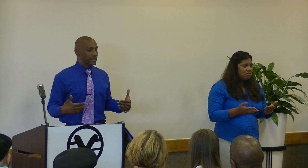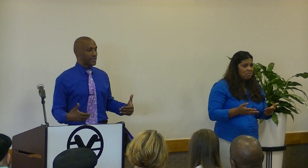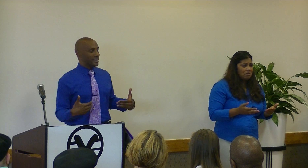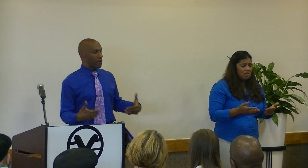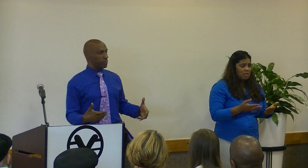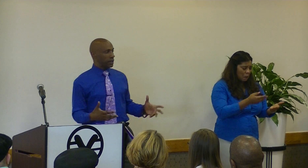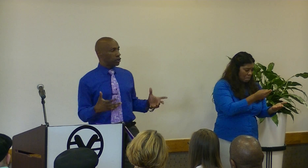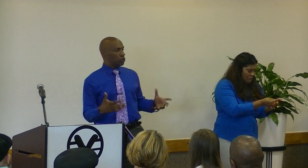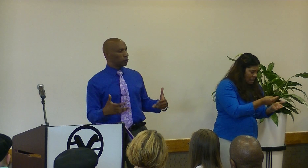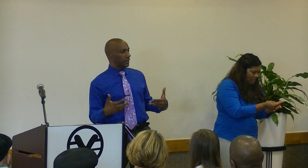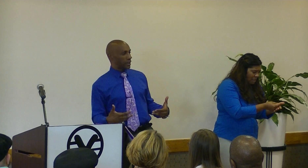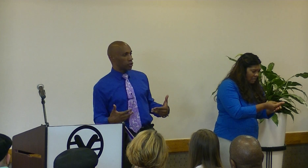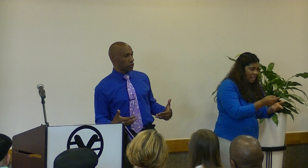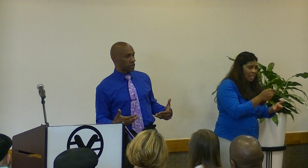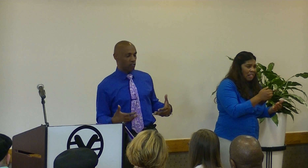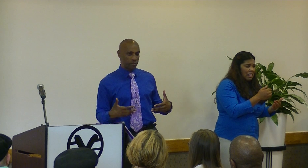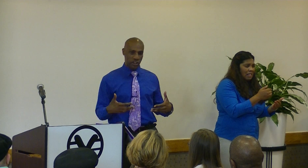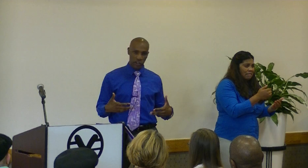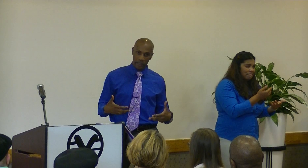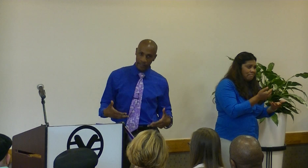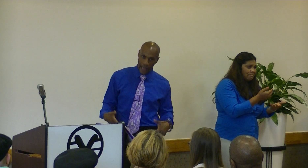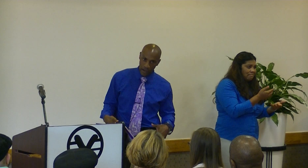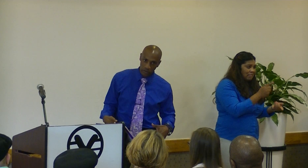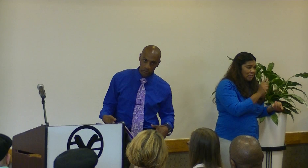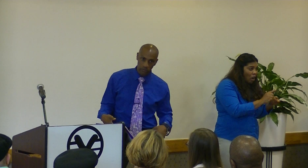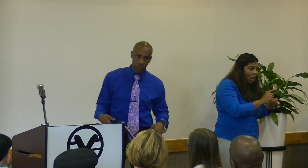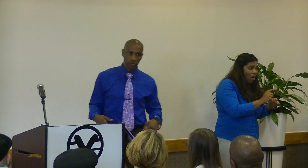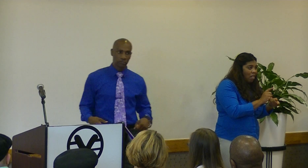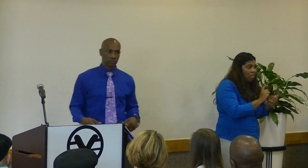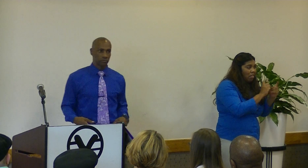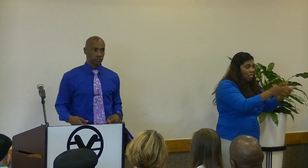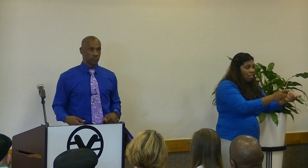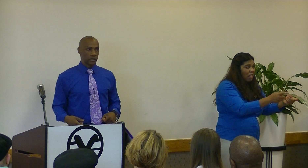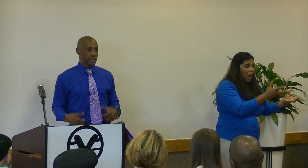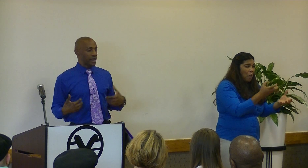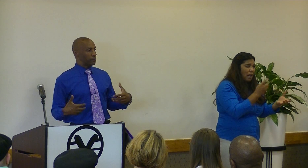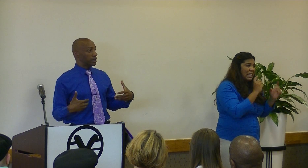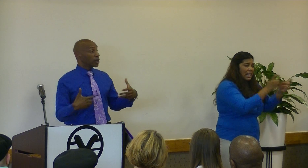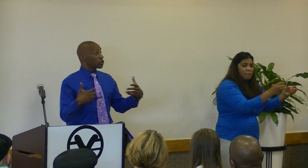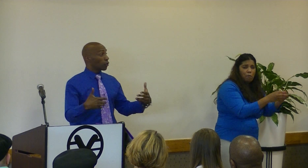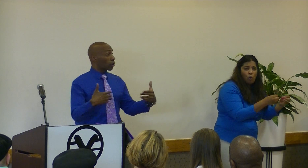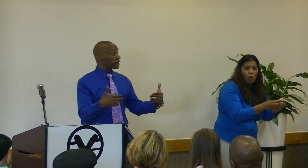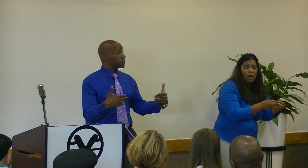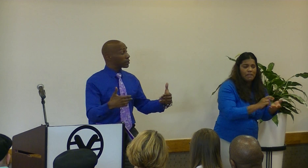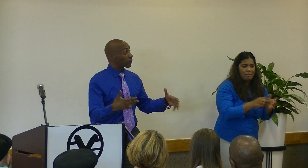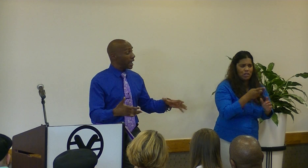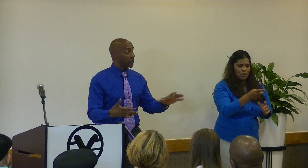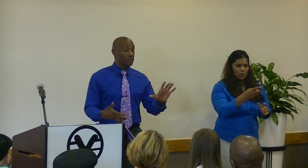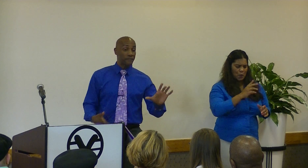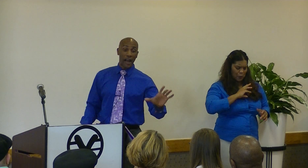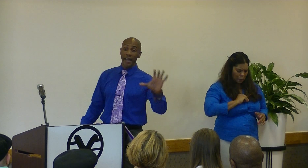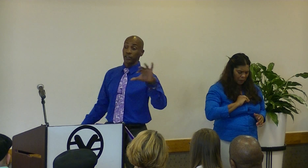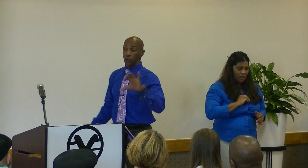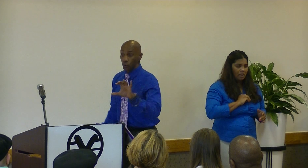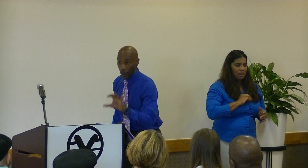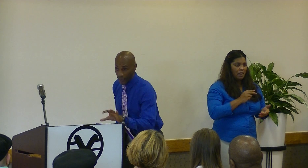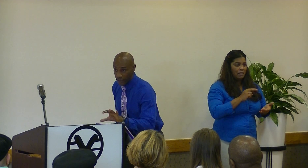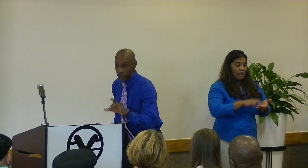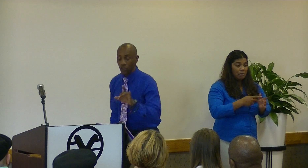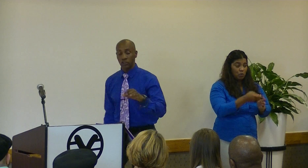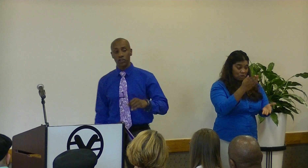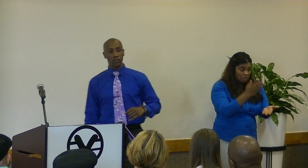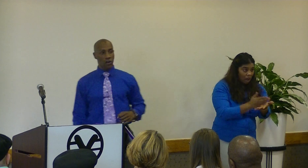to, does that mean you let yourself be shut down? Does that mean you are going to be creative and find